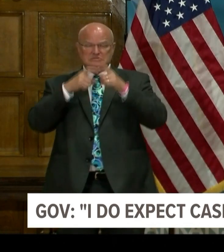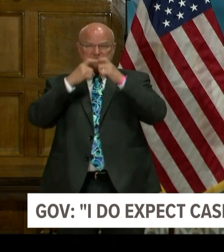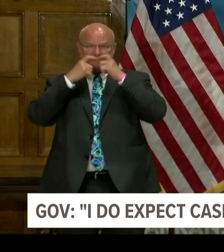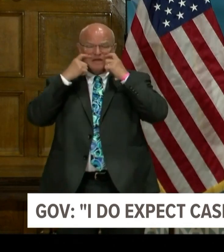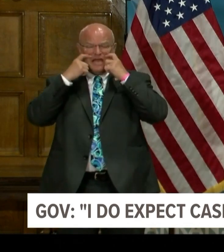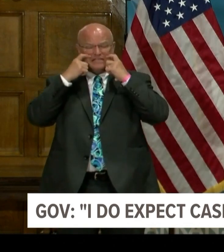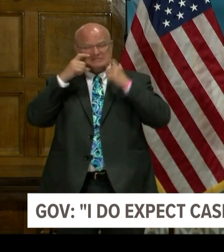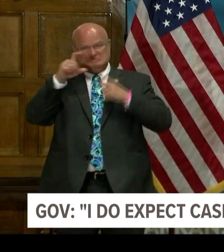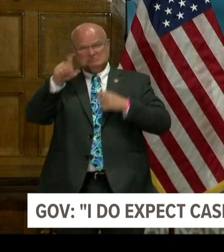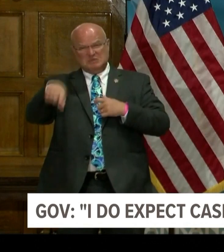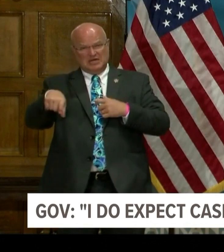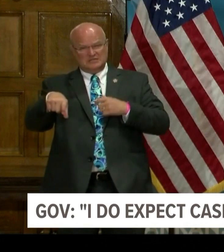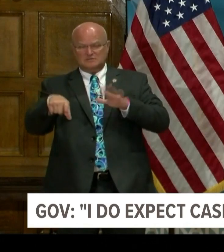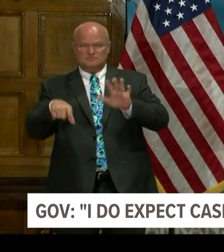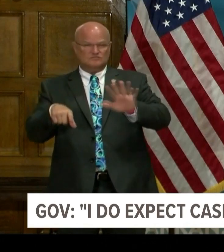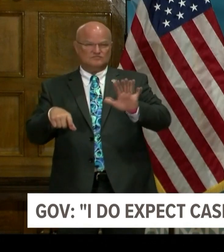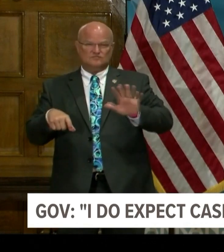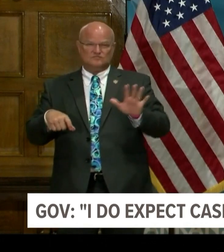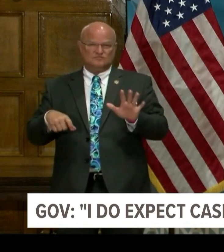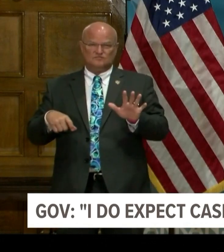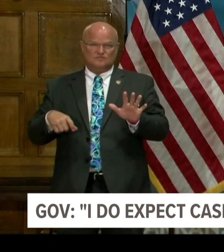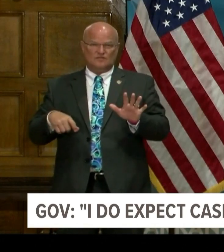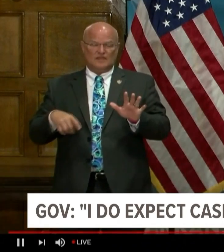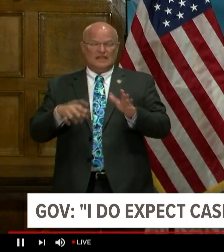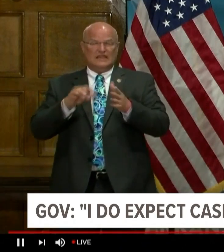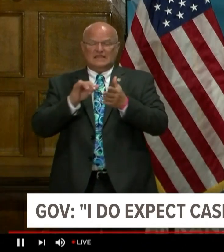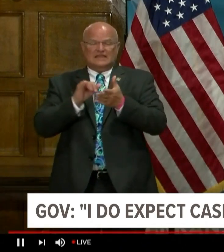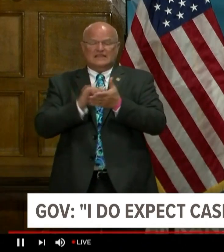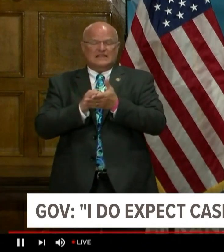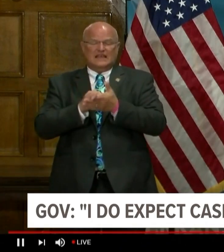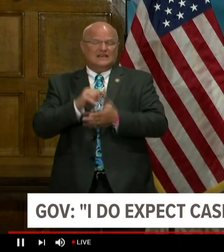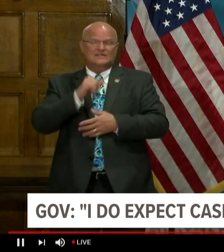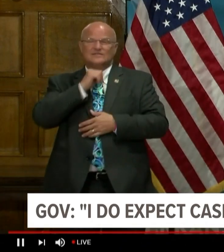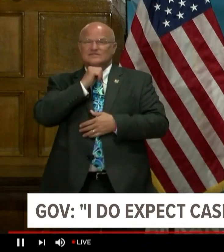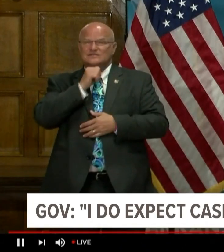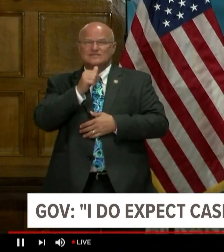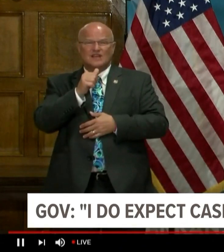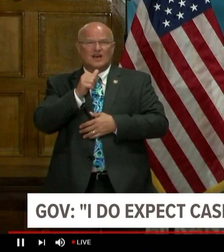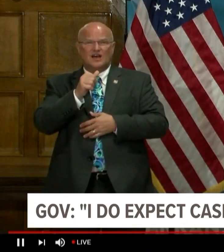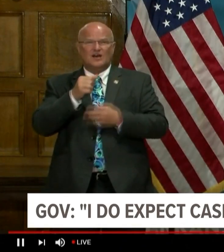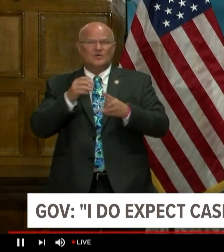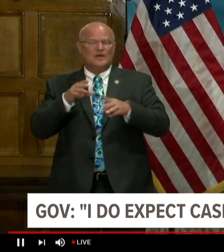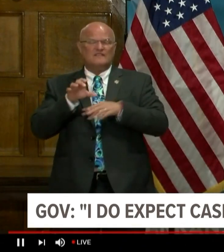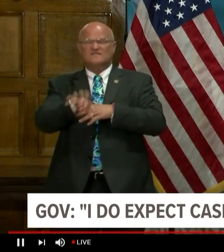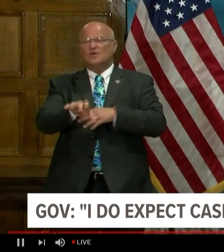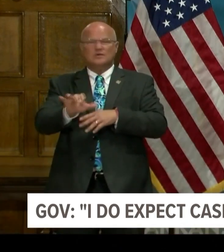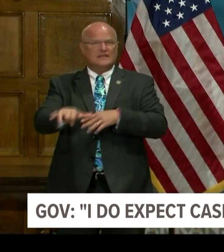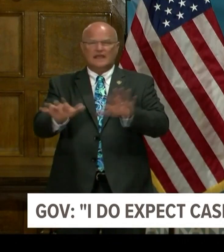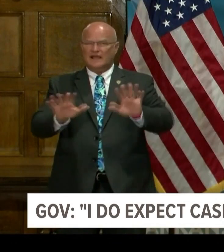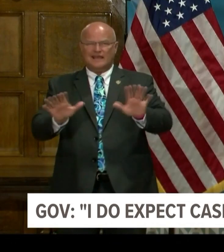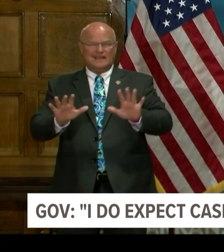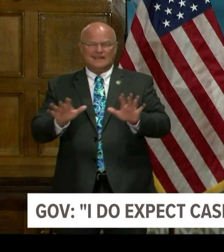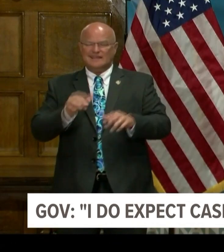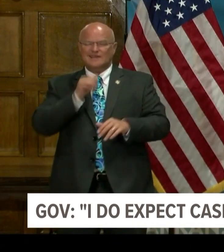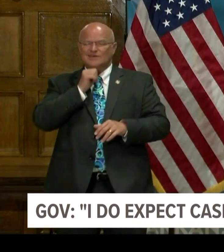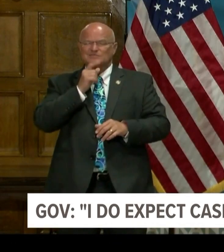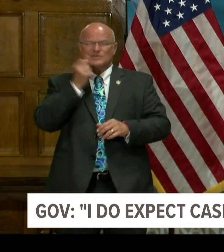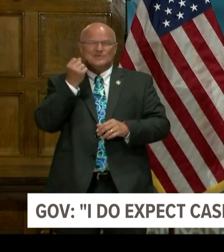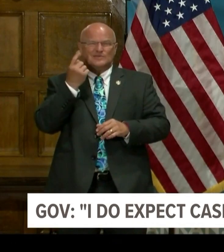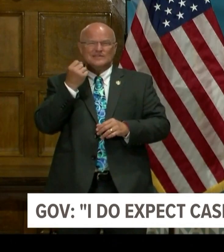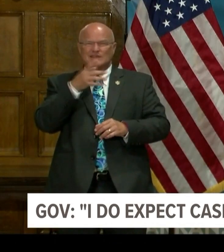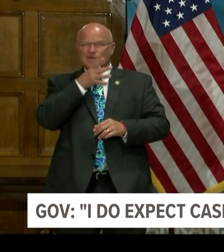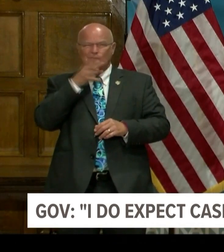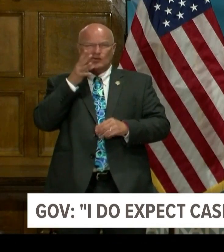to put a mask on when they're out in public. That would not be enforceable. It would not be realistic in a